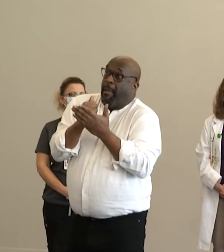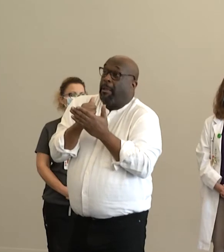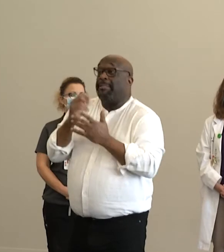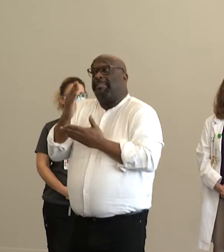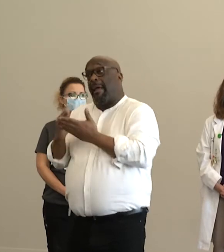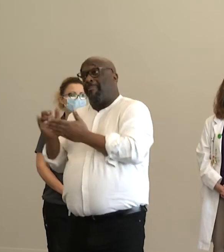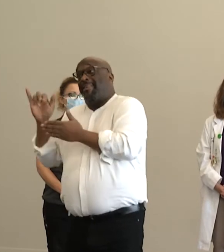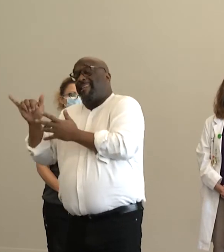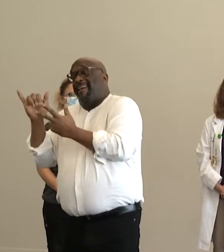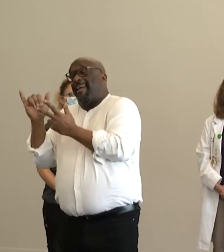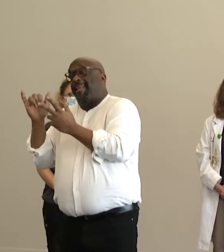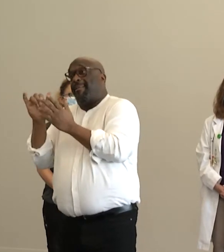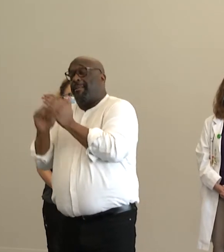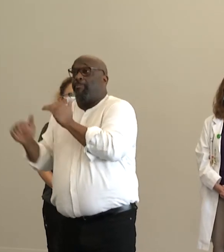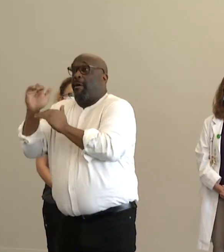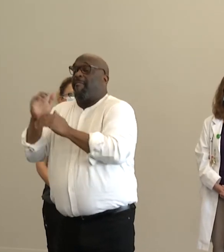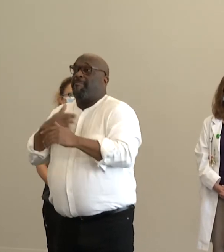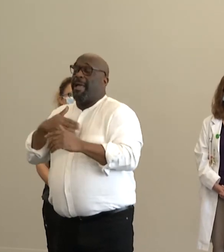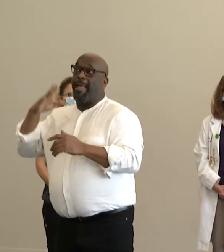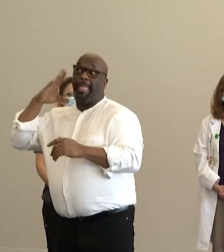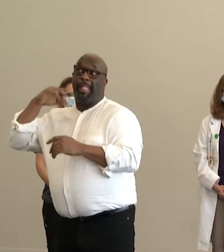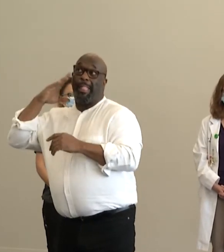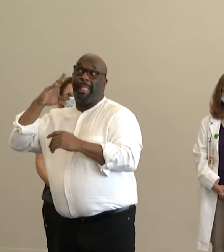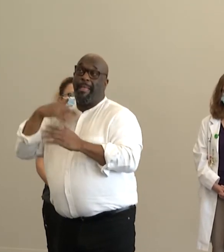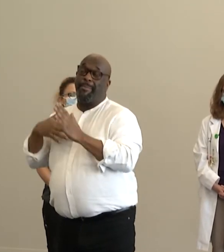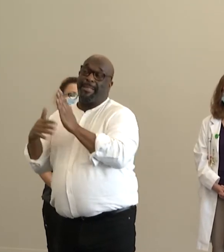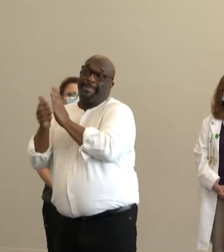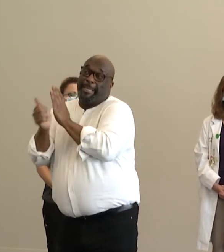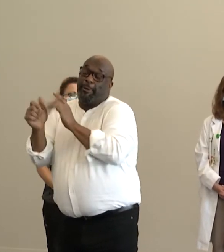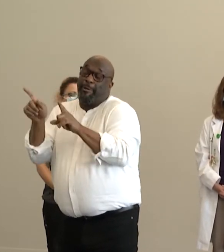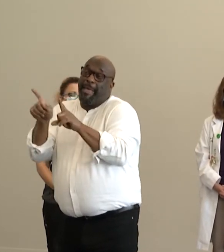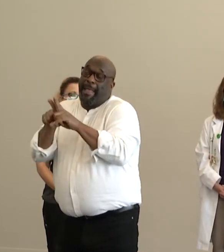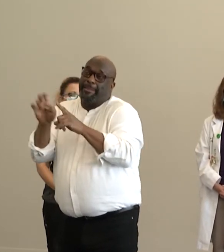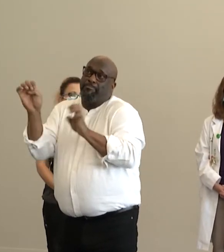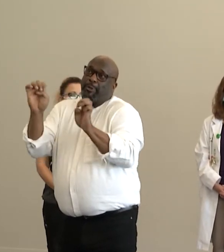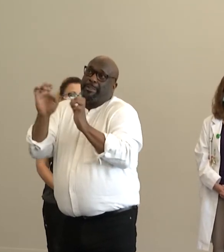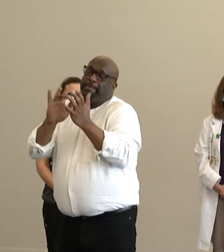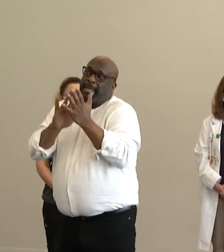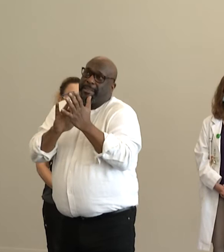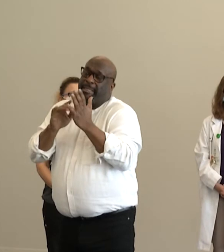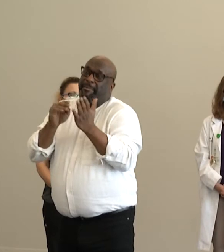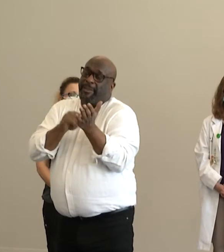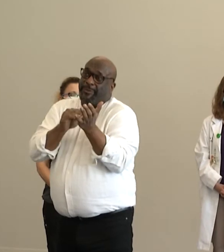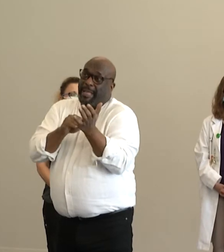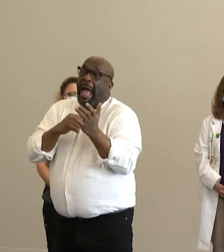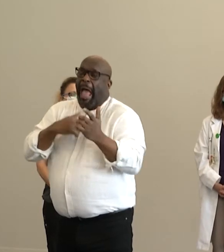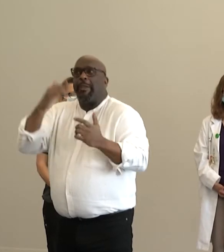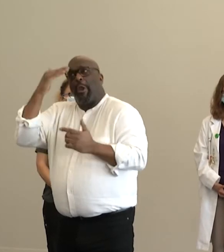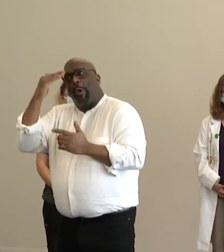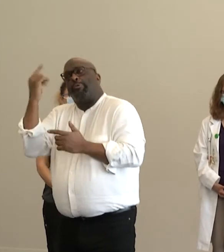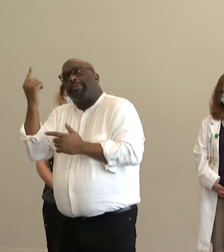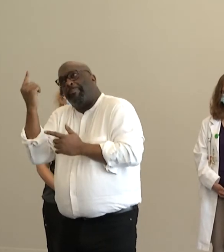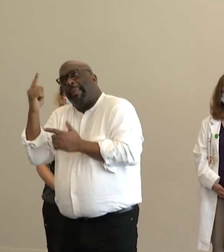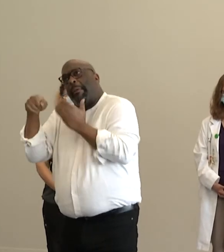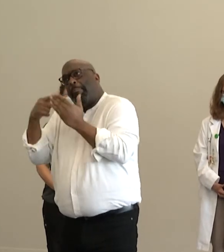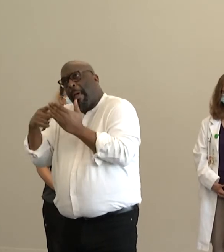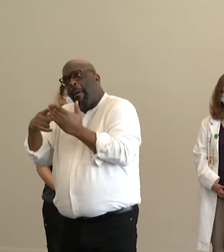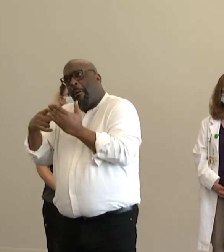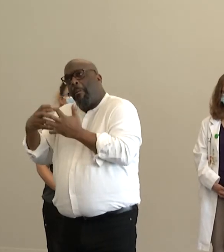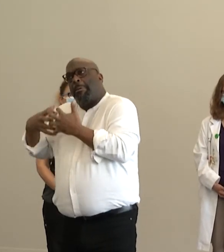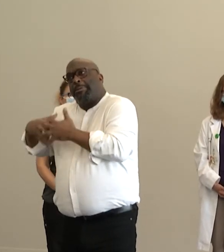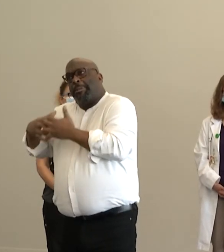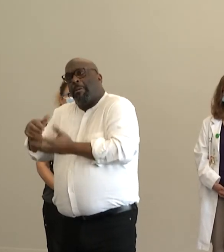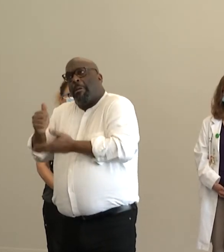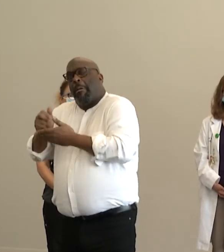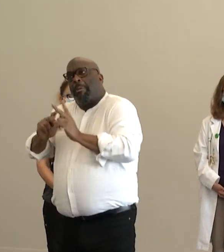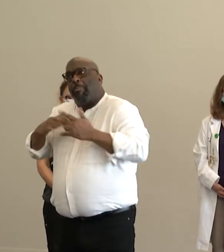my skill set as an emergency medicine physician. I know about ventilators, but the mechanics